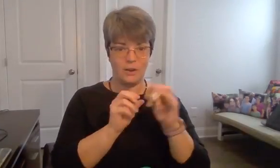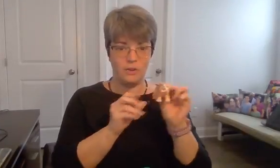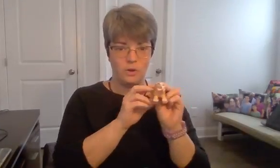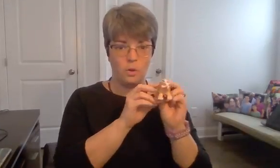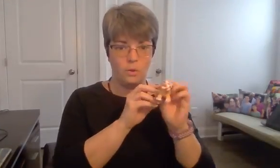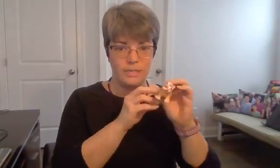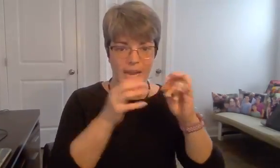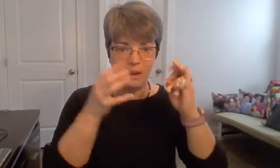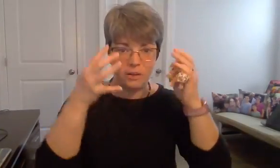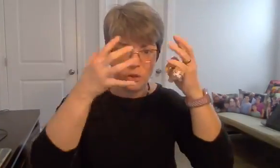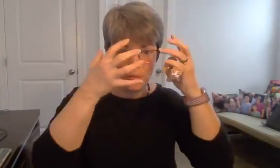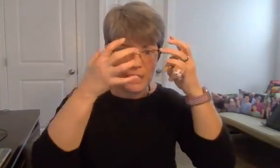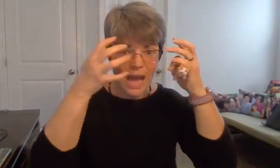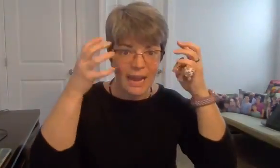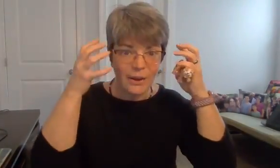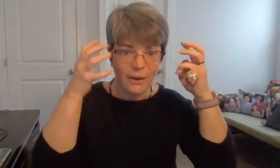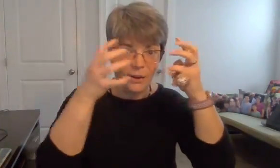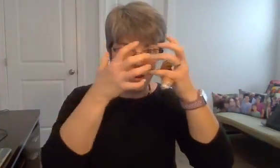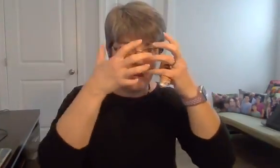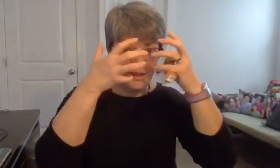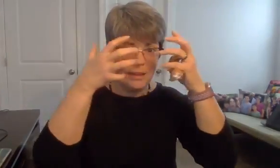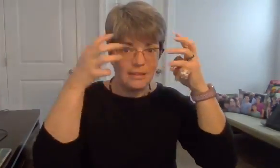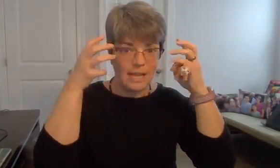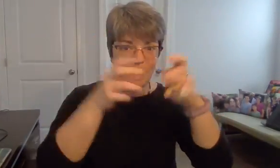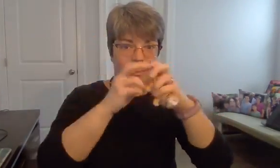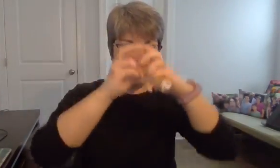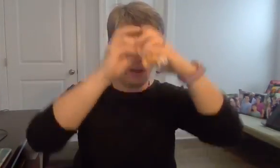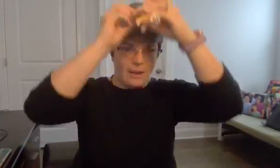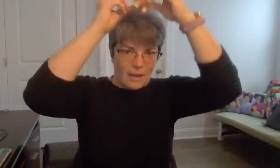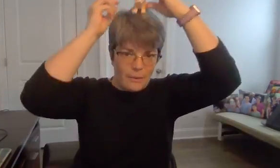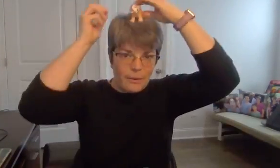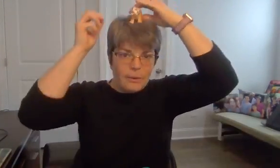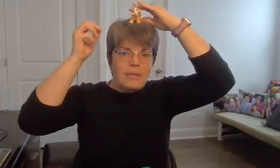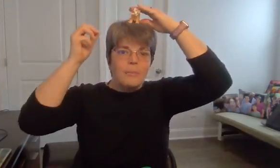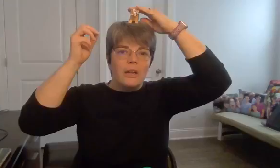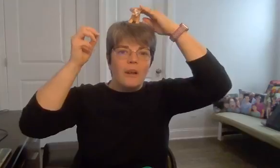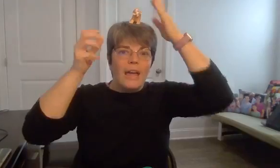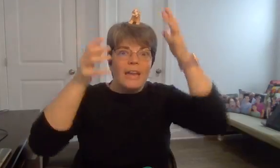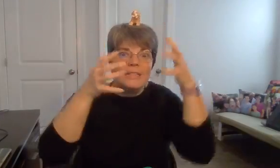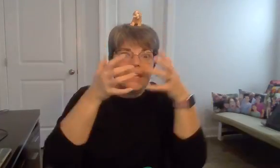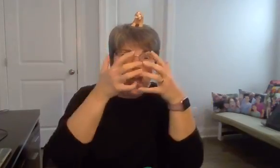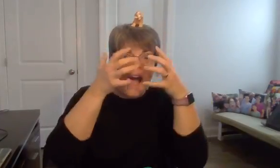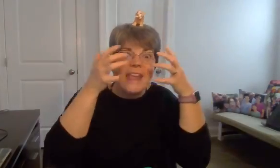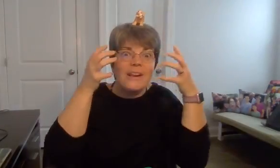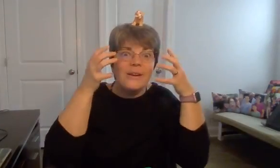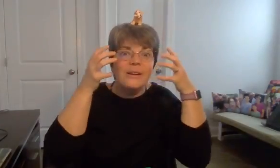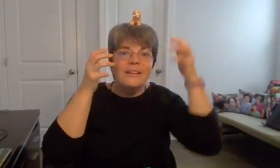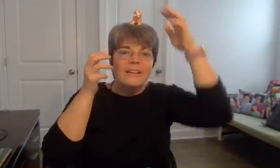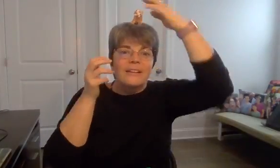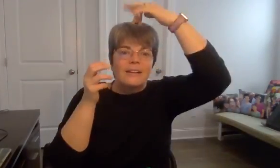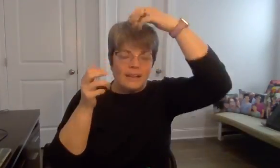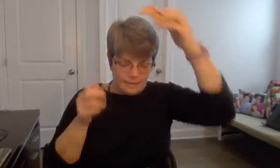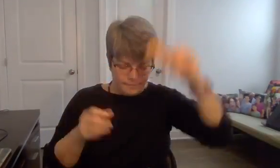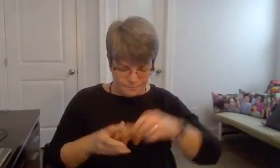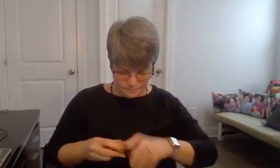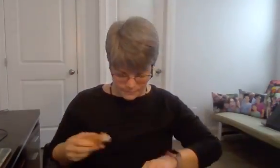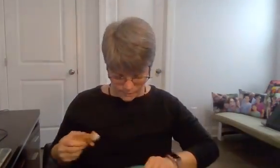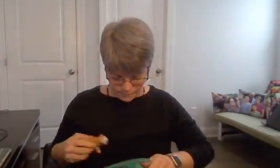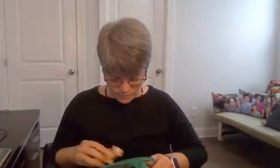Tiger. You can hold the tiger and show them tiger. Tiger. Or I would always like put it on my head and say tiger. So those